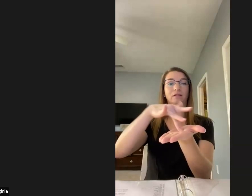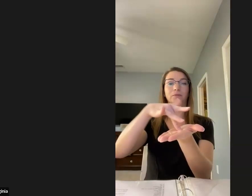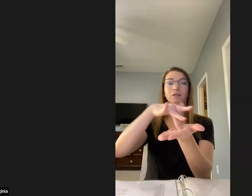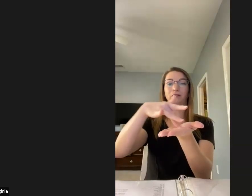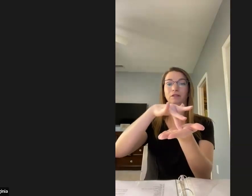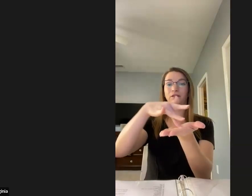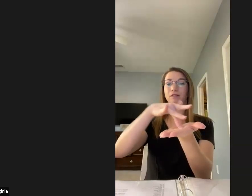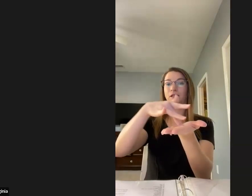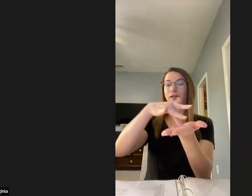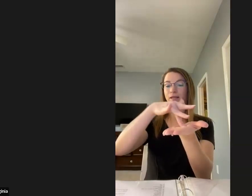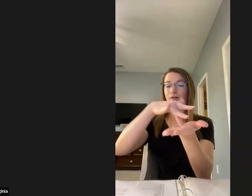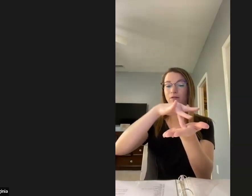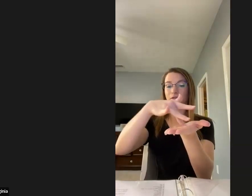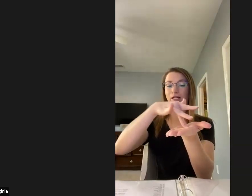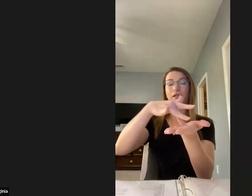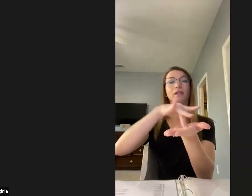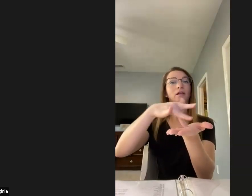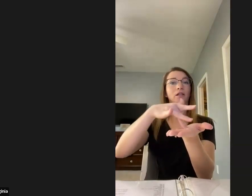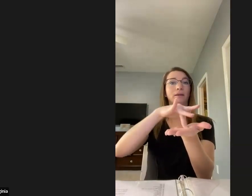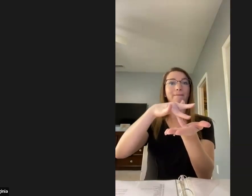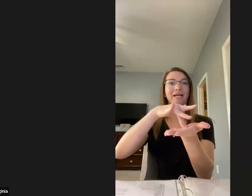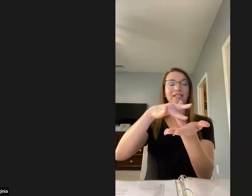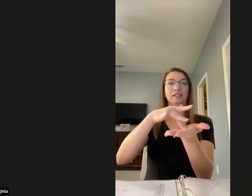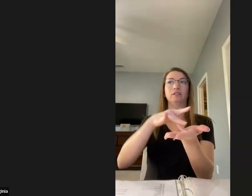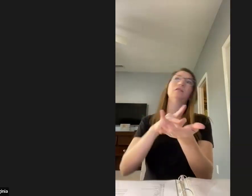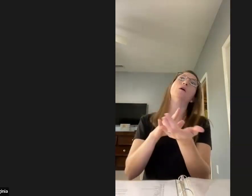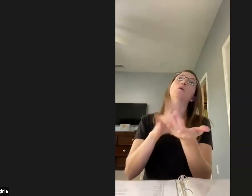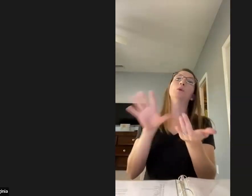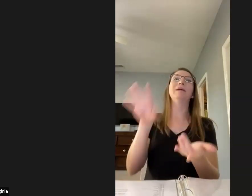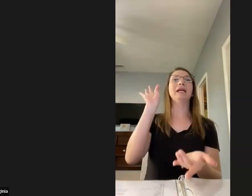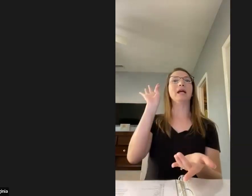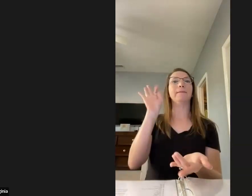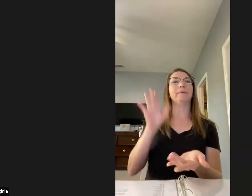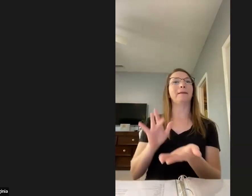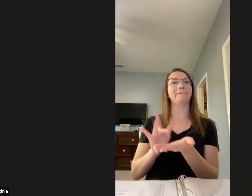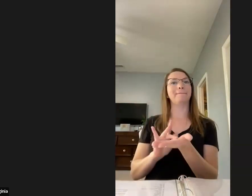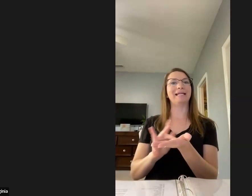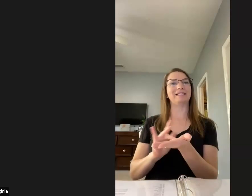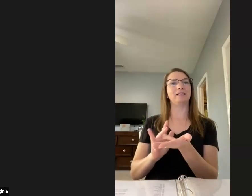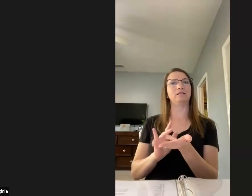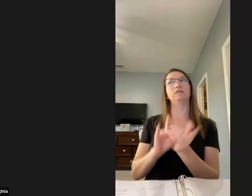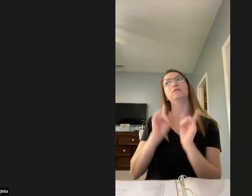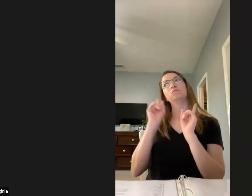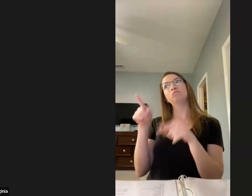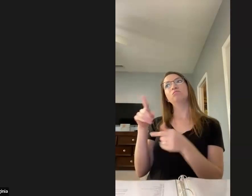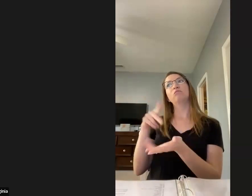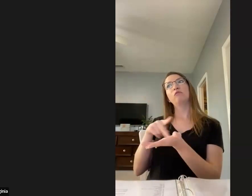number or sign, medicine. So you pick up medicine.